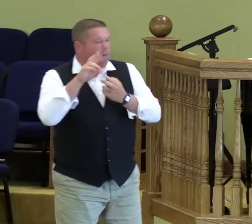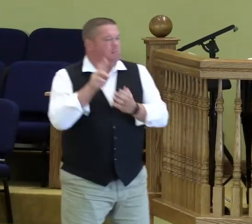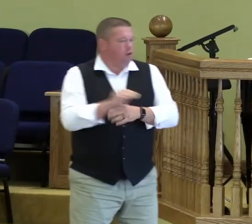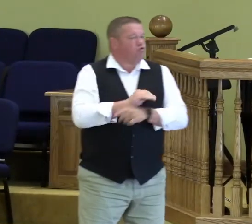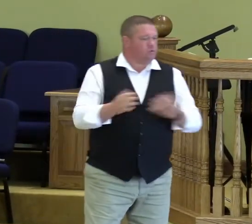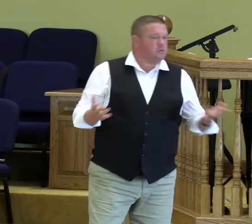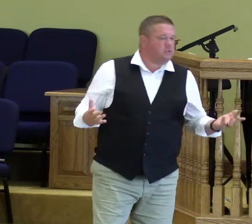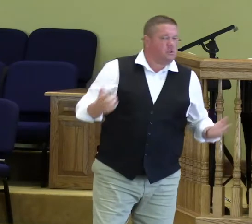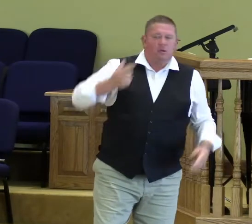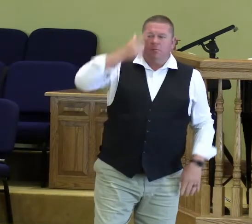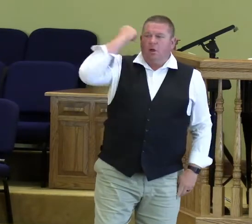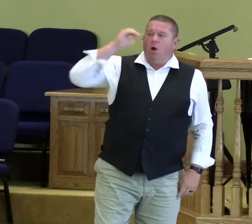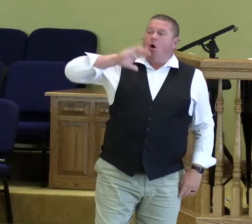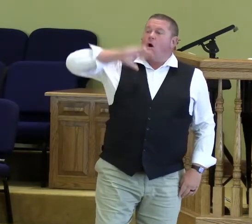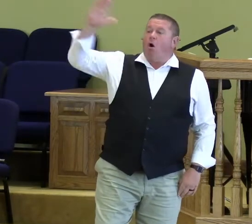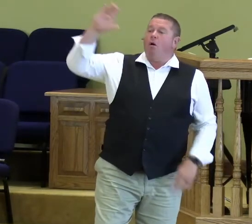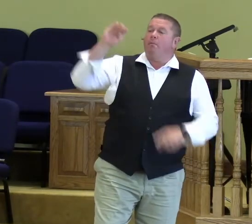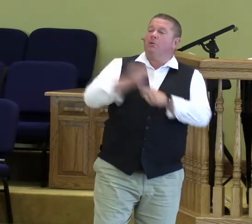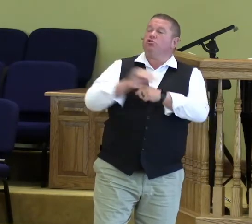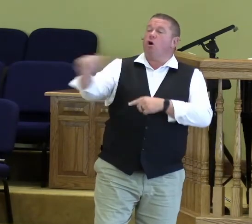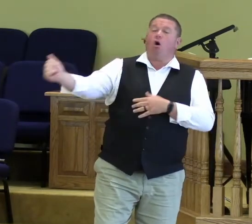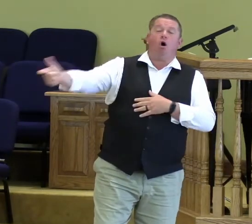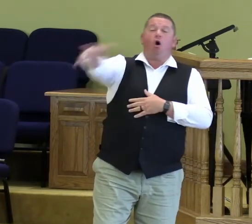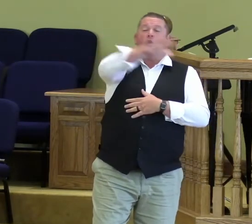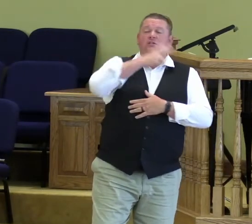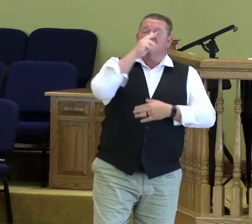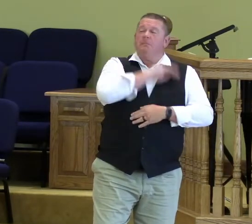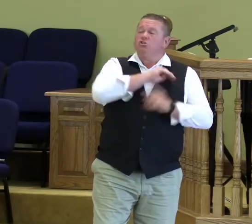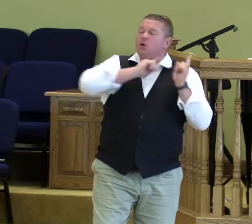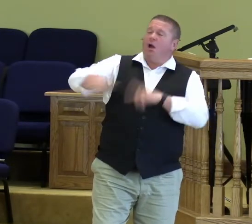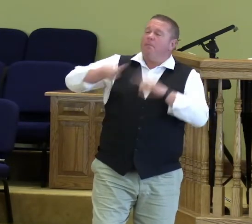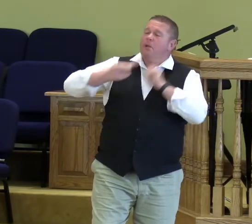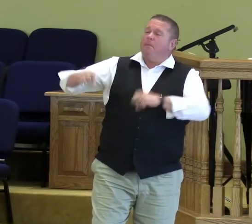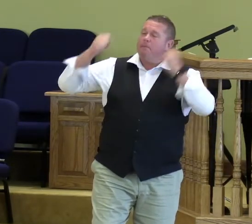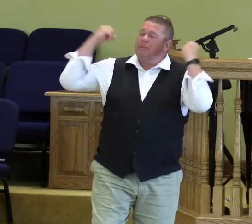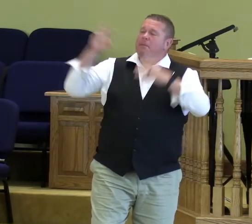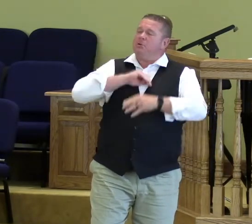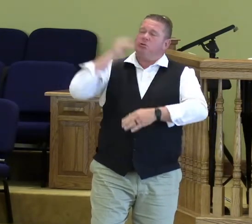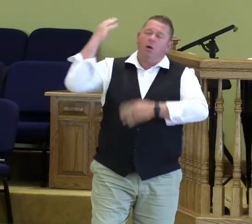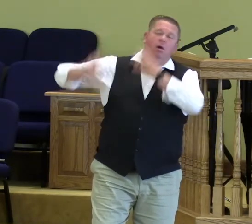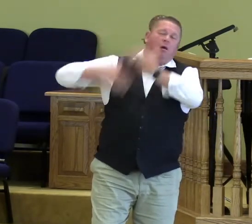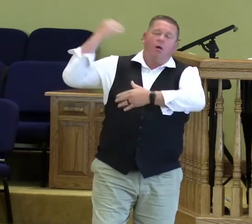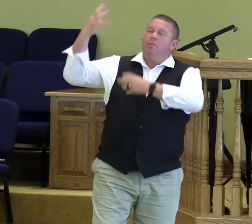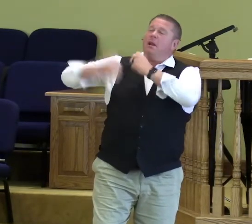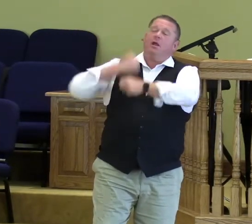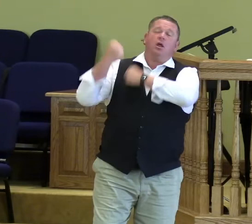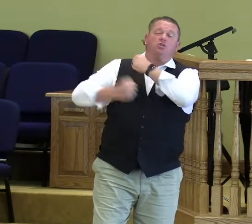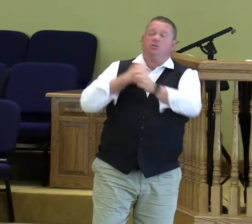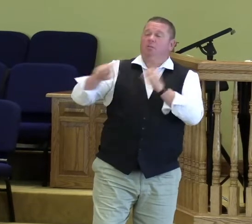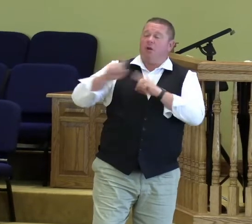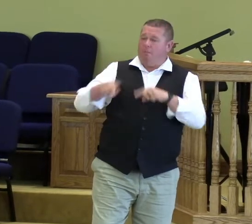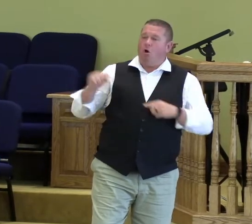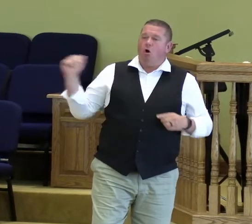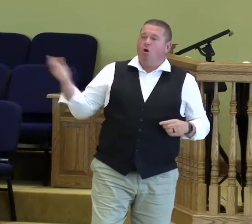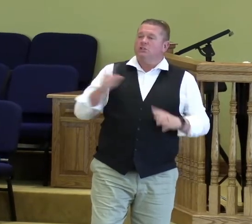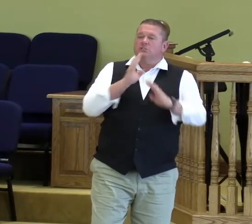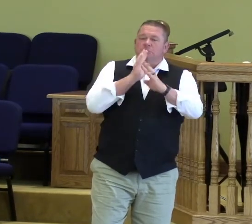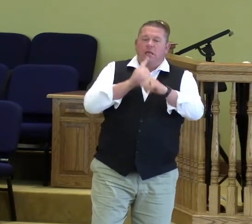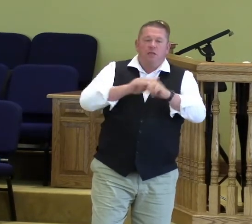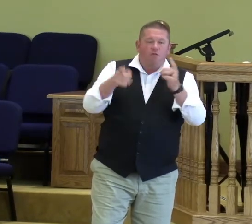it's a very unique ministry because all the other ministries, you know, there's all kinds of different missionaries and ministries. They all come,